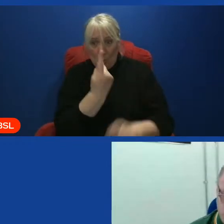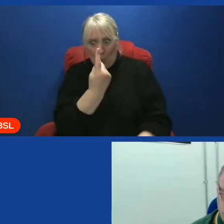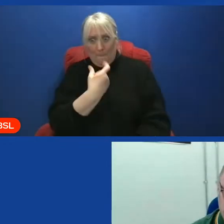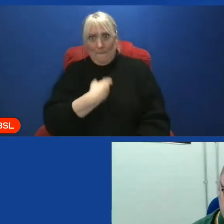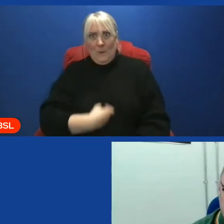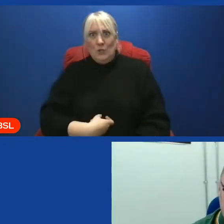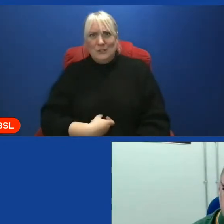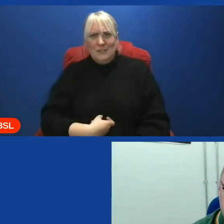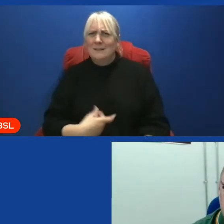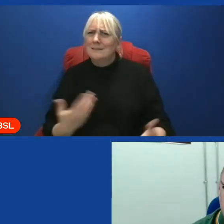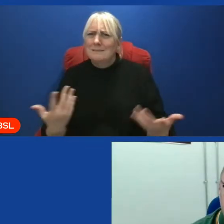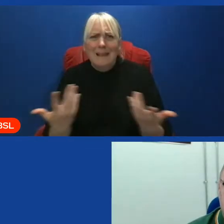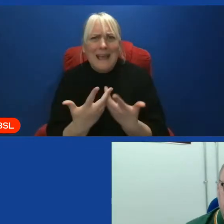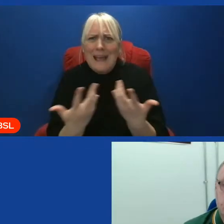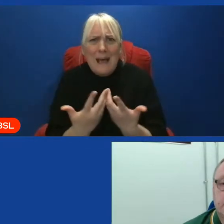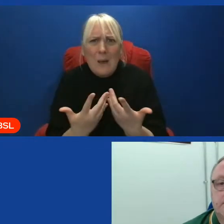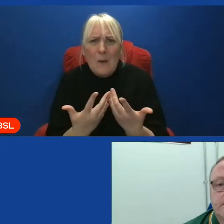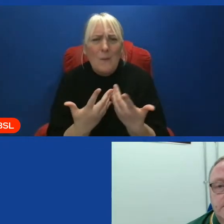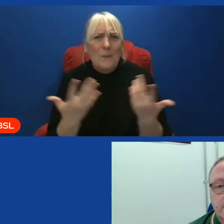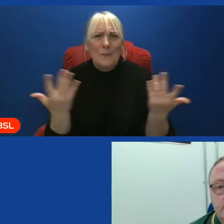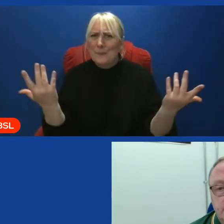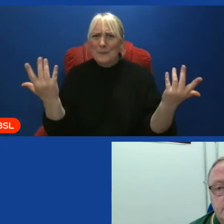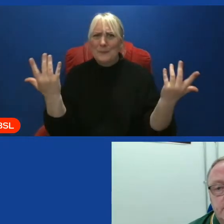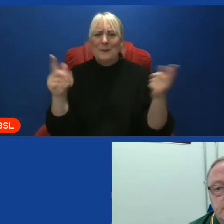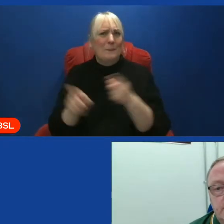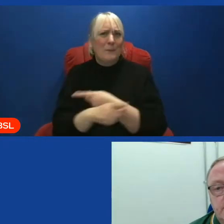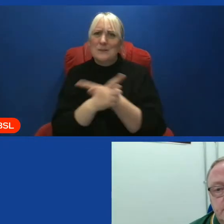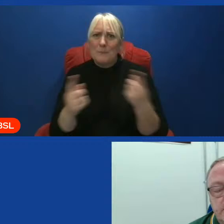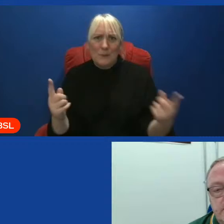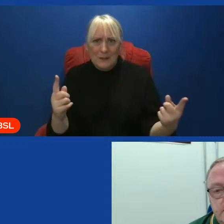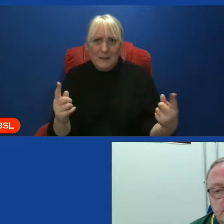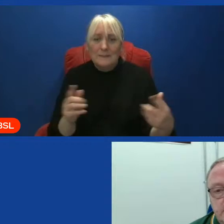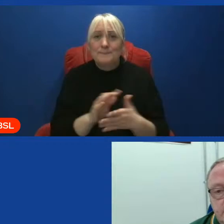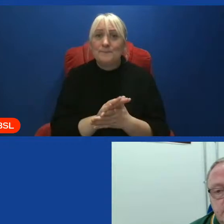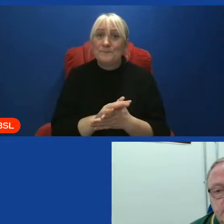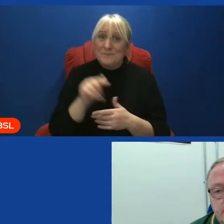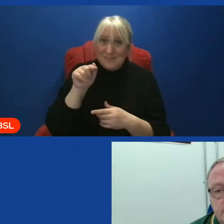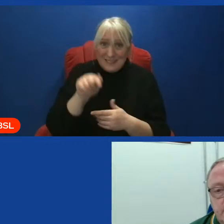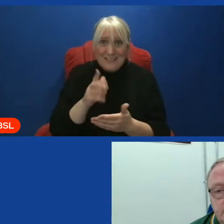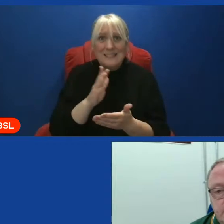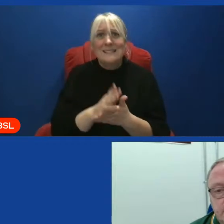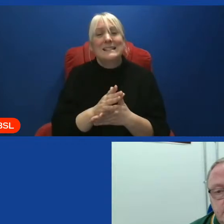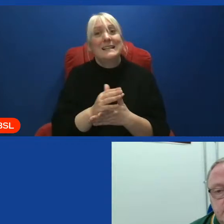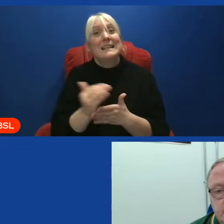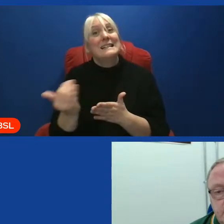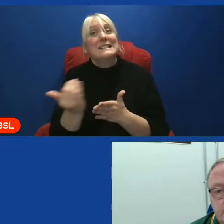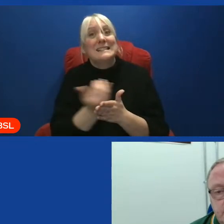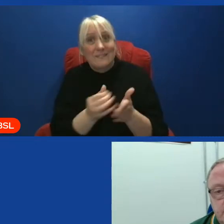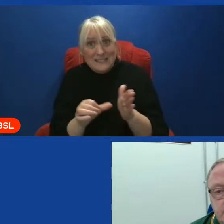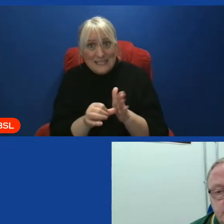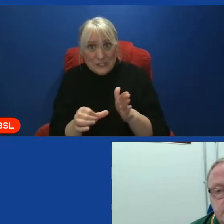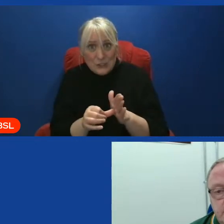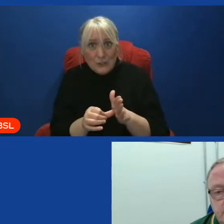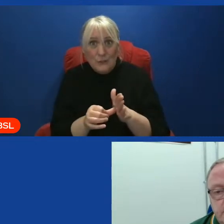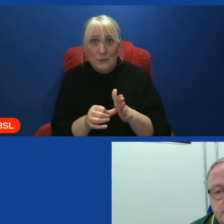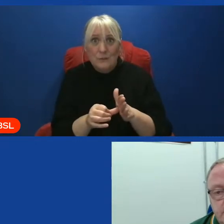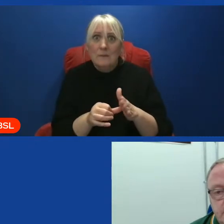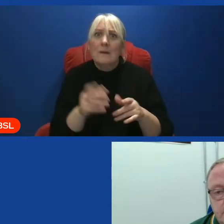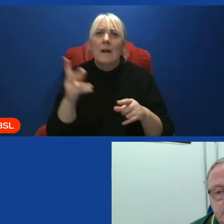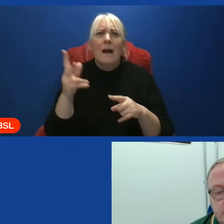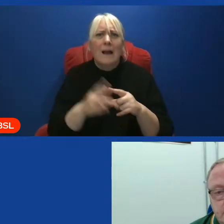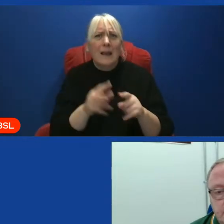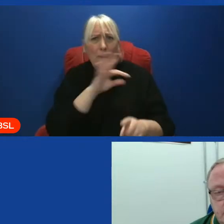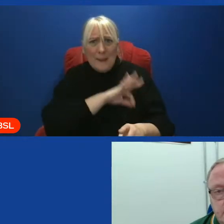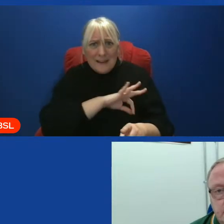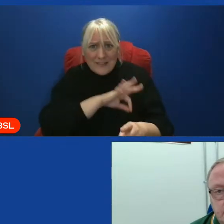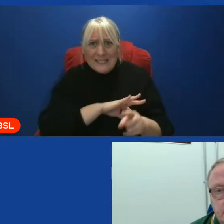a circle. Well, that circle cannot be squared, can it? We're looking at the safety issues that are happening in our job centre. You start cutting benefit and you